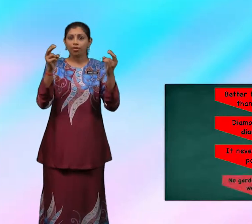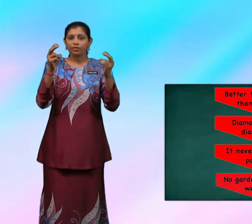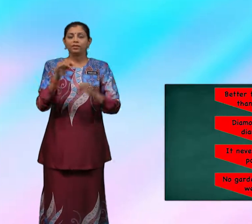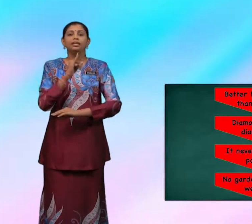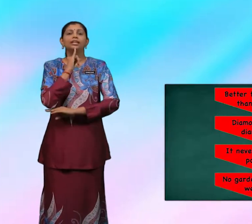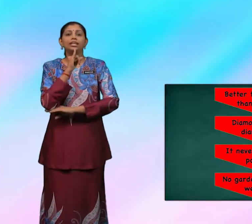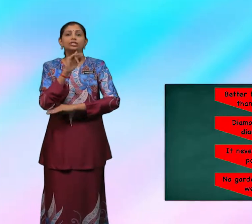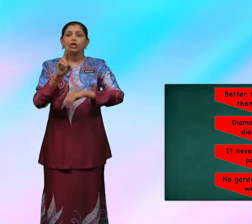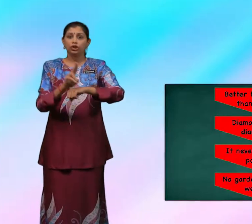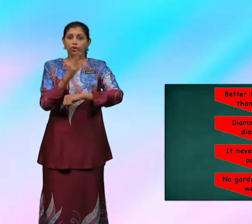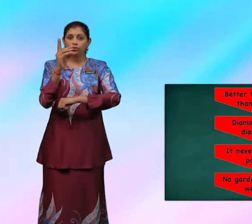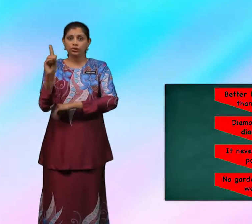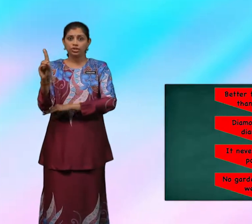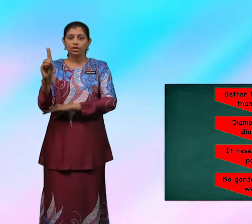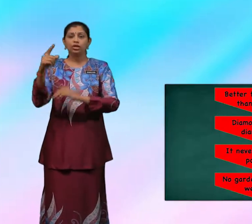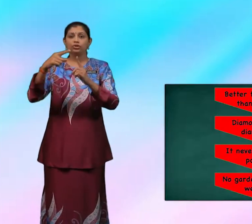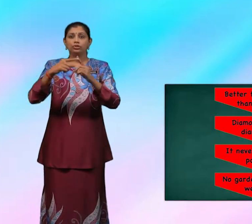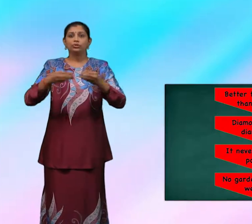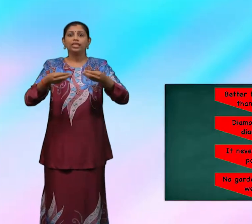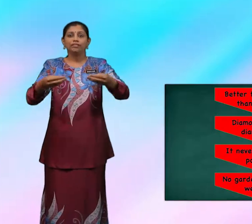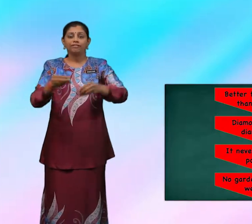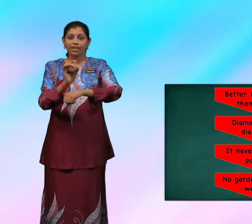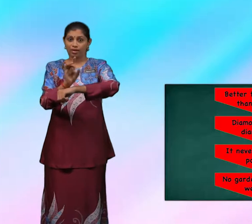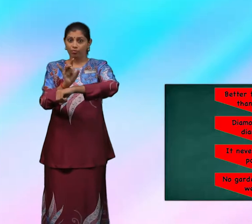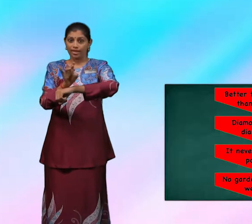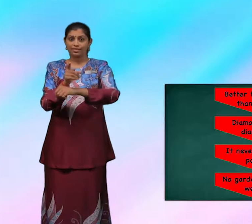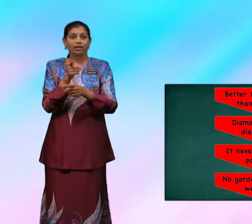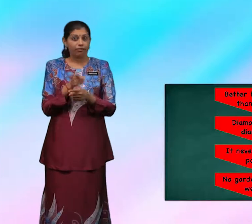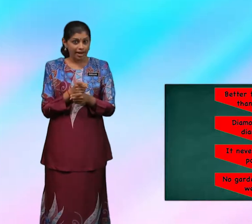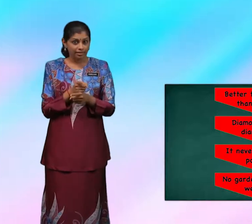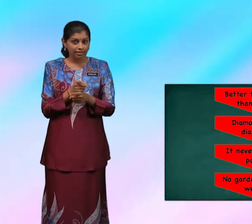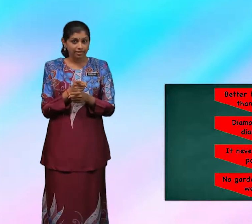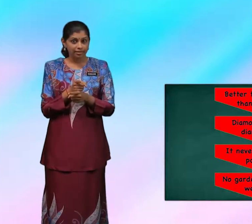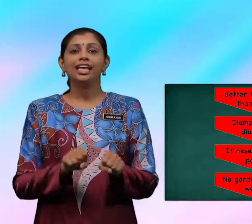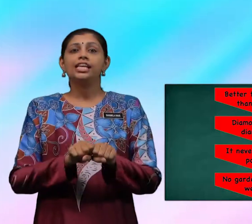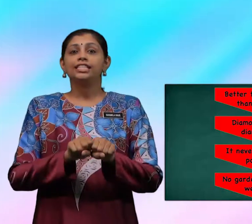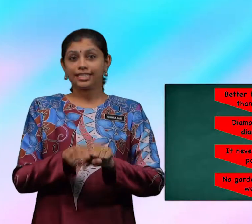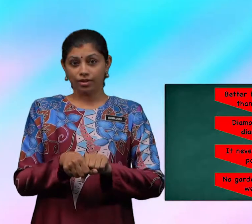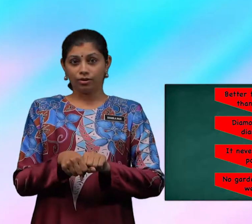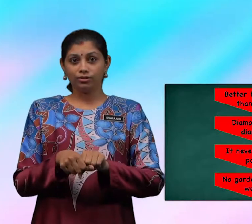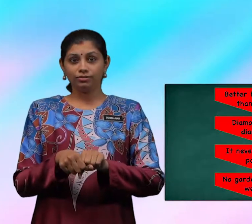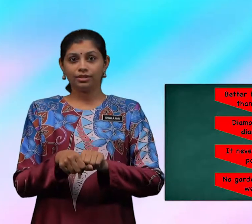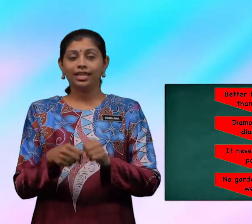Proverb is used to give advice, right? So,